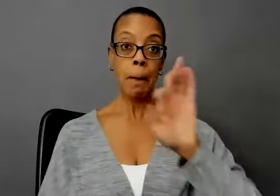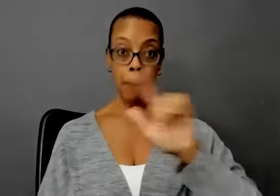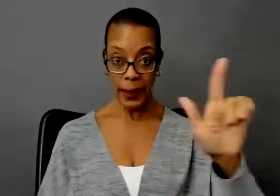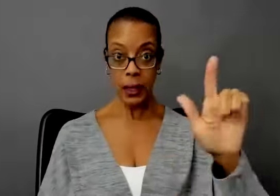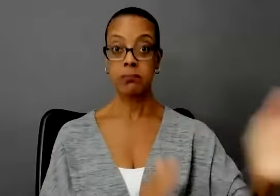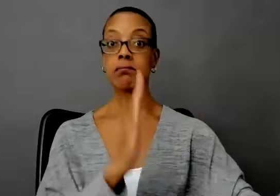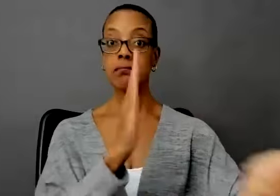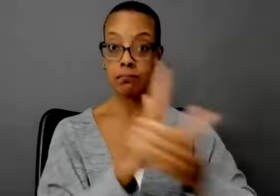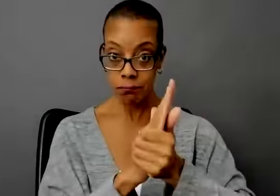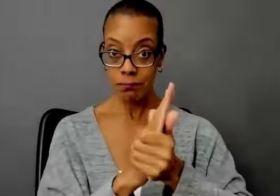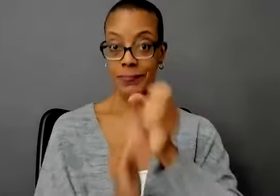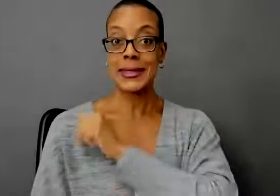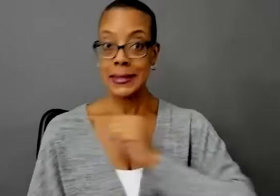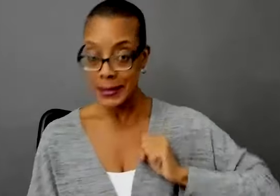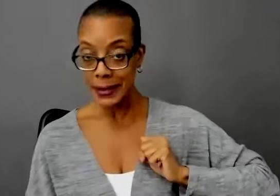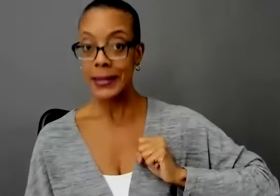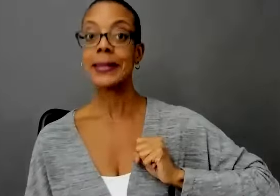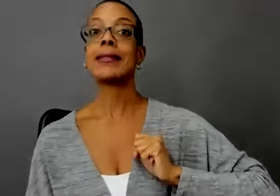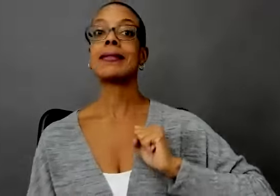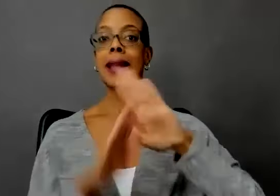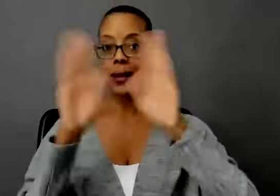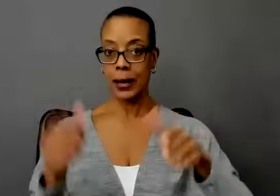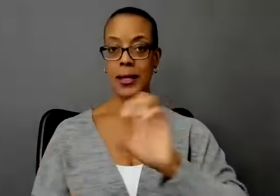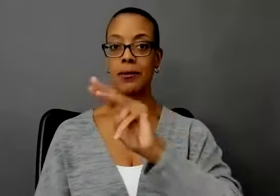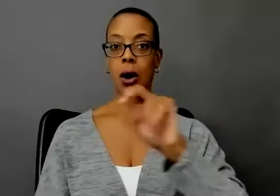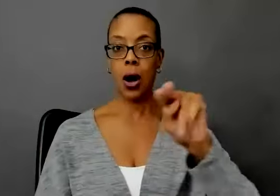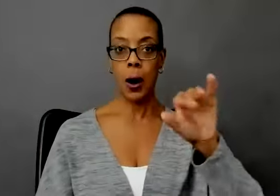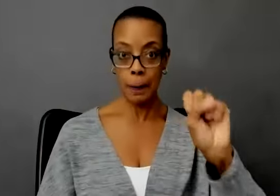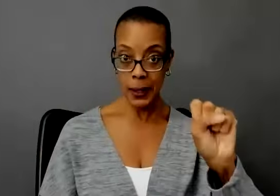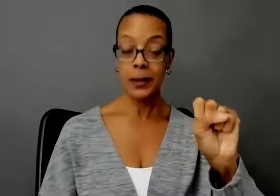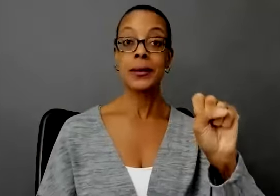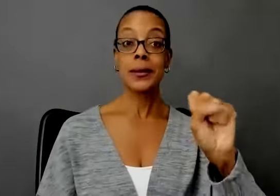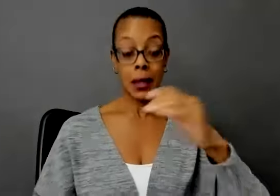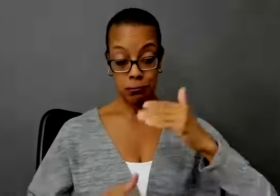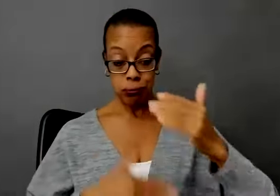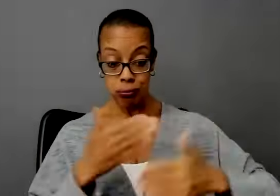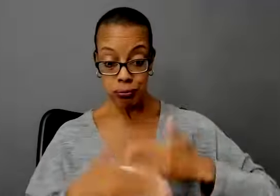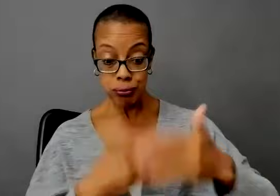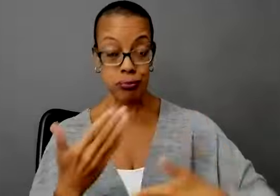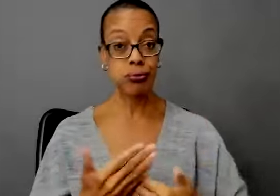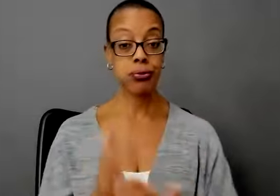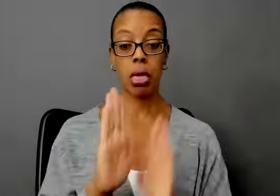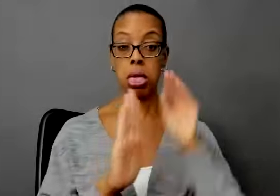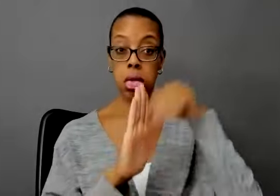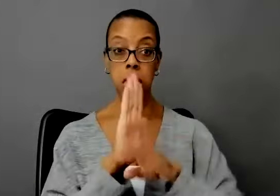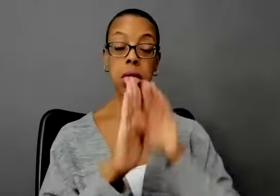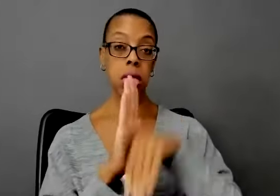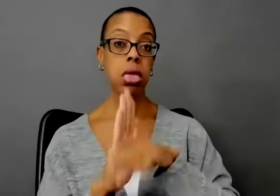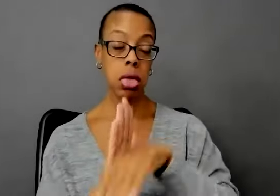and then the House of Commons, and progress is often imperfect. But having started with that